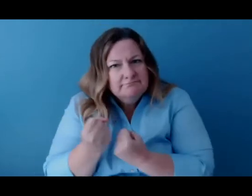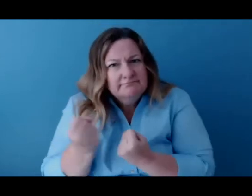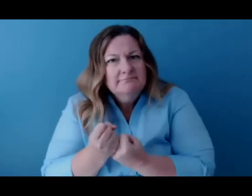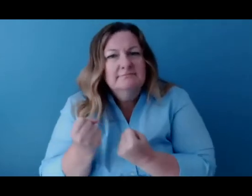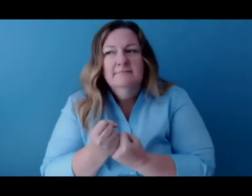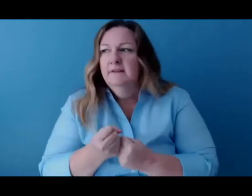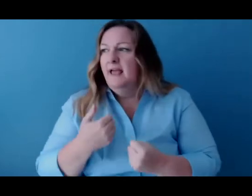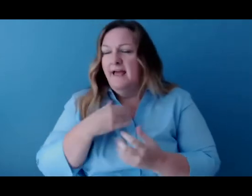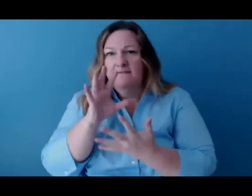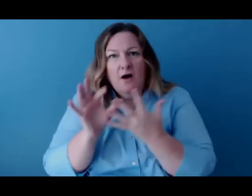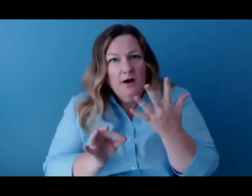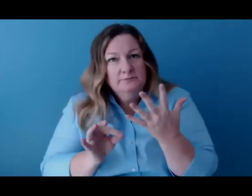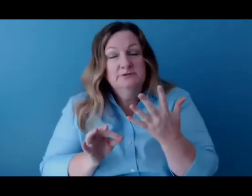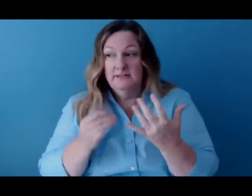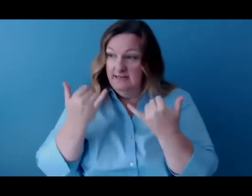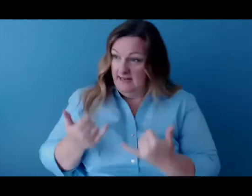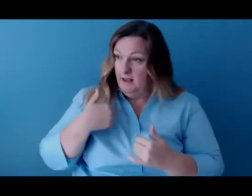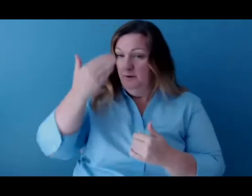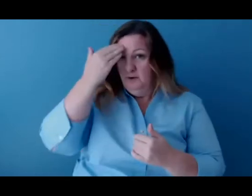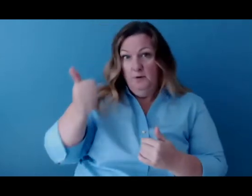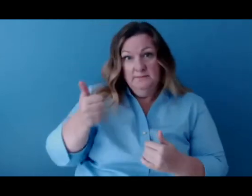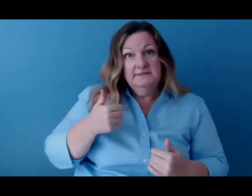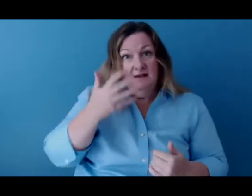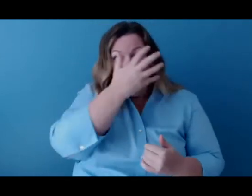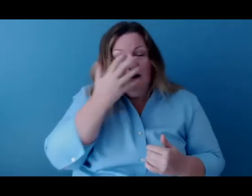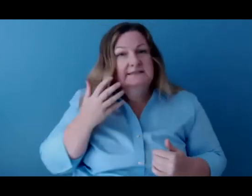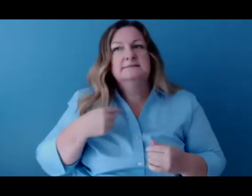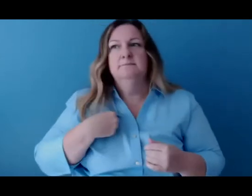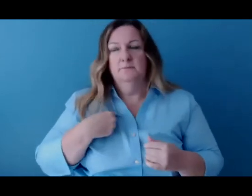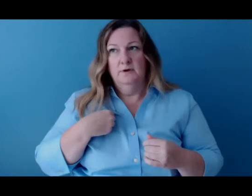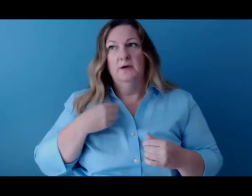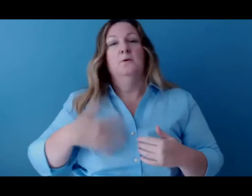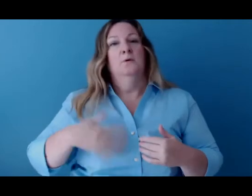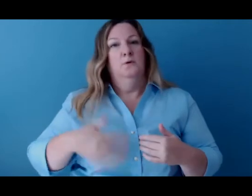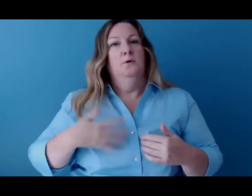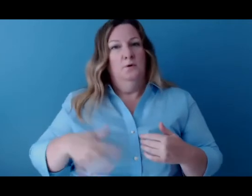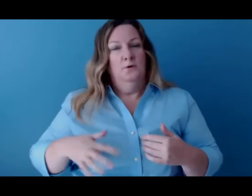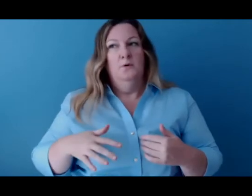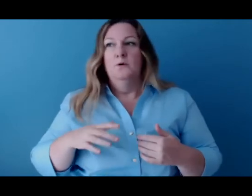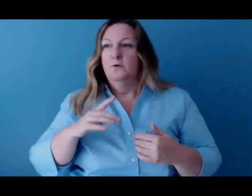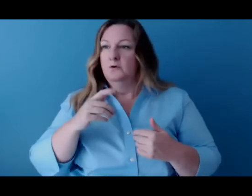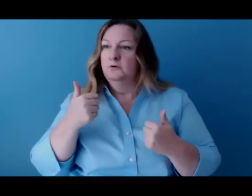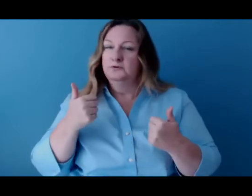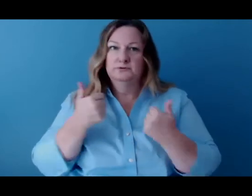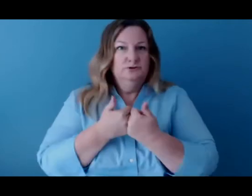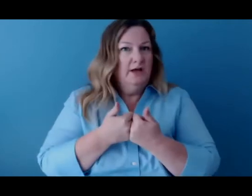diagnosis. But now that we have a diagnosis and with COVID hit, it's a real challenge right now. And